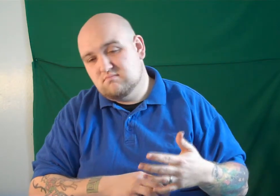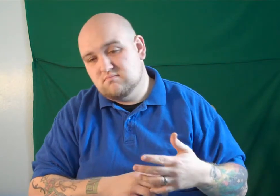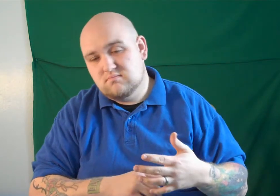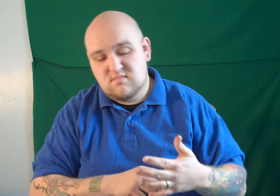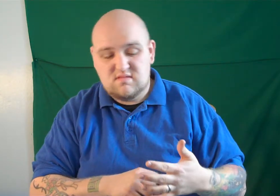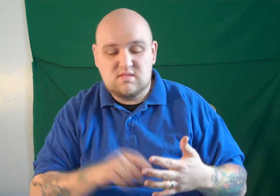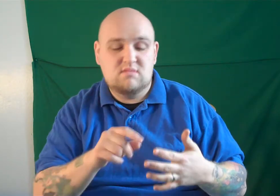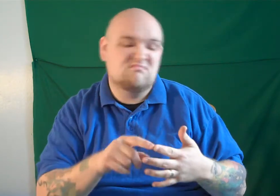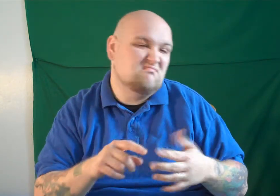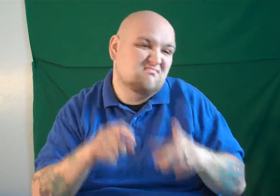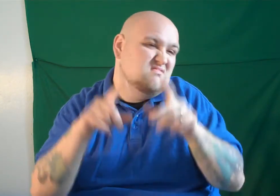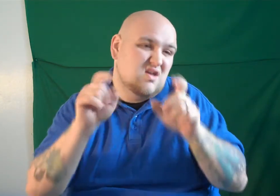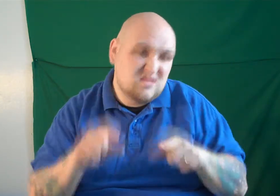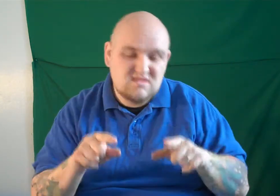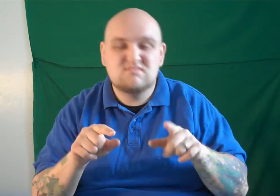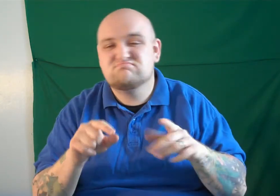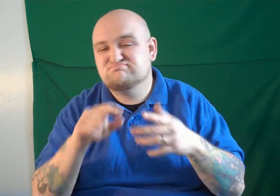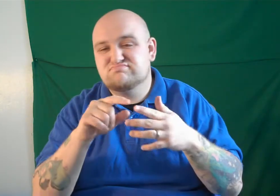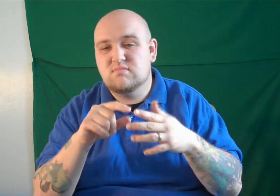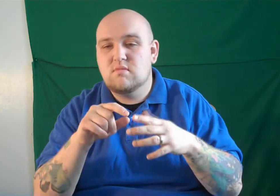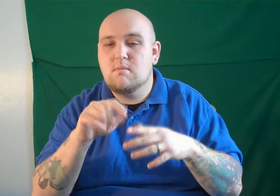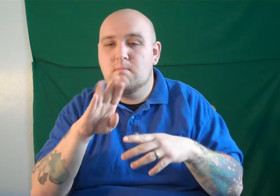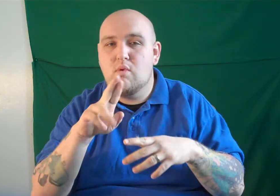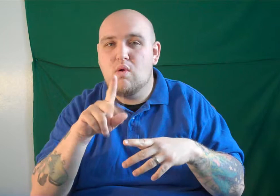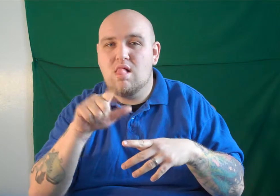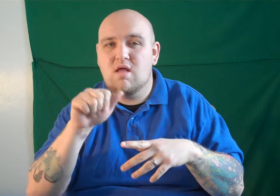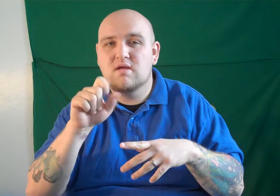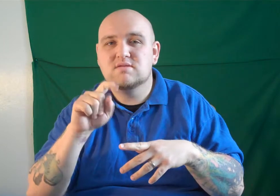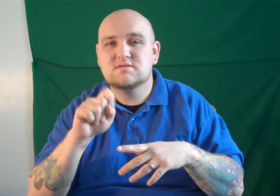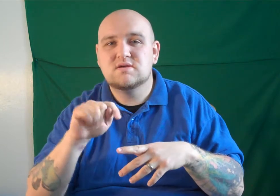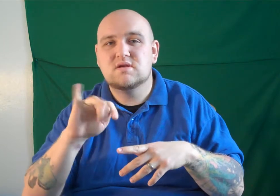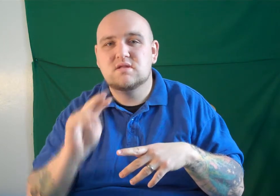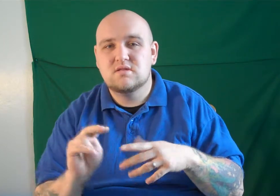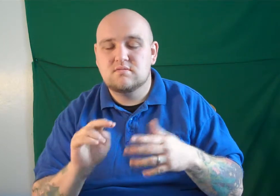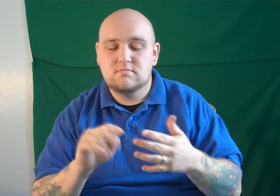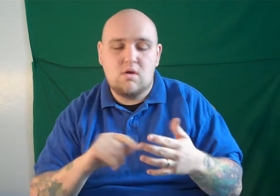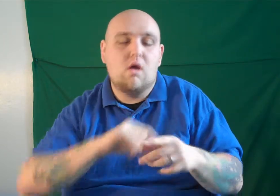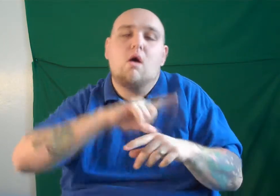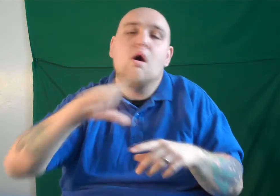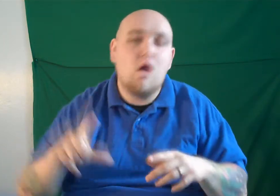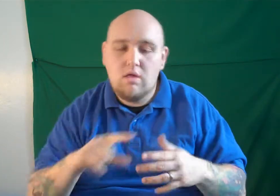candidate bulletin. And both of these documents would be useful for you to print and get to know and learn and